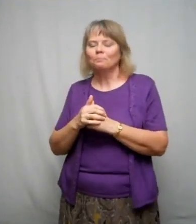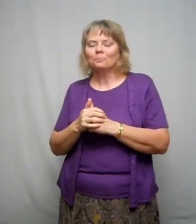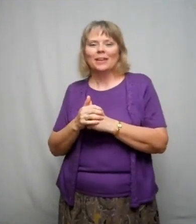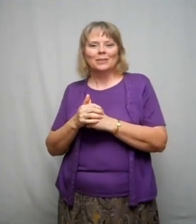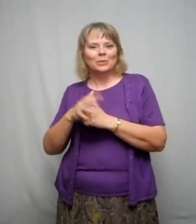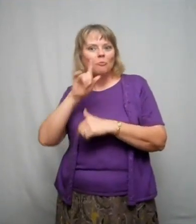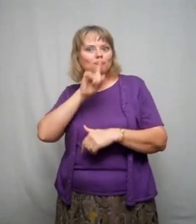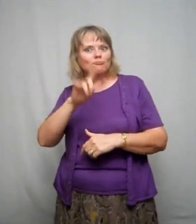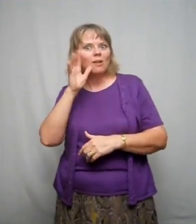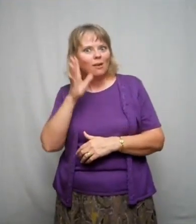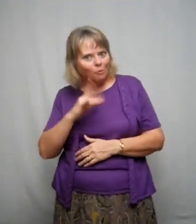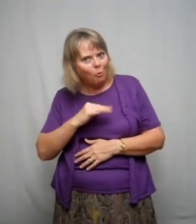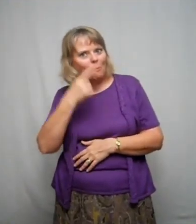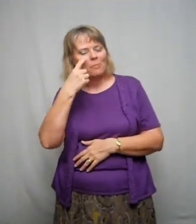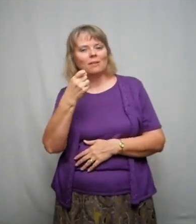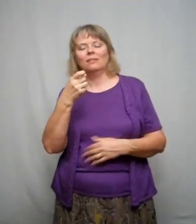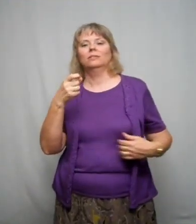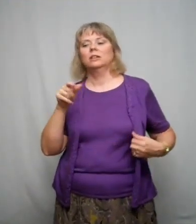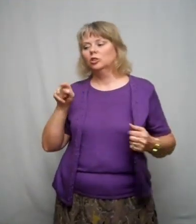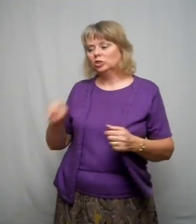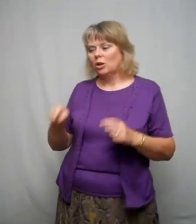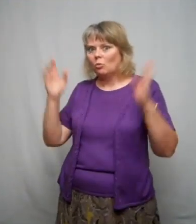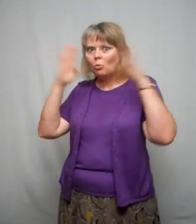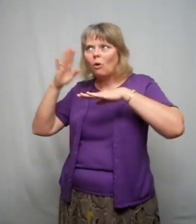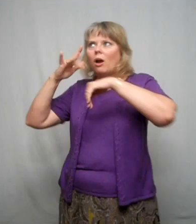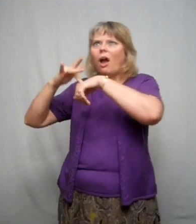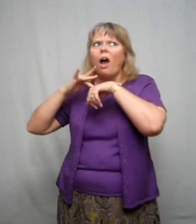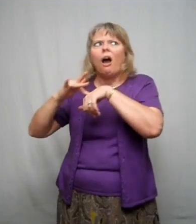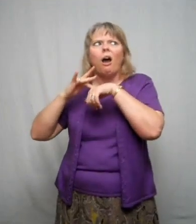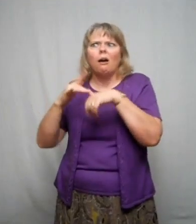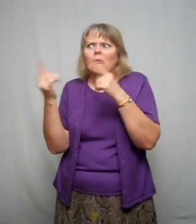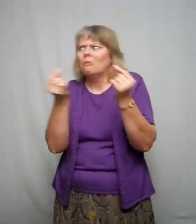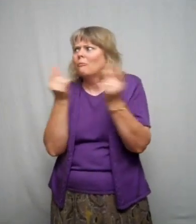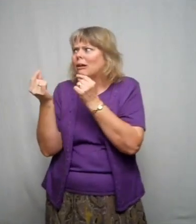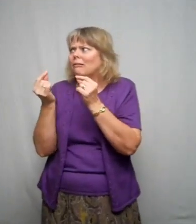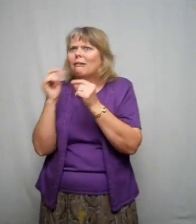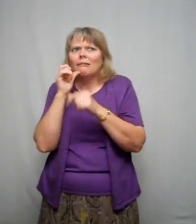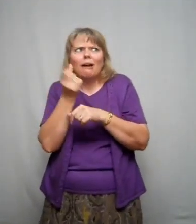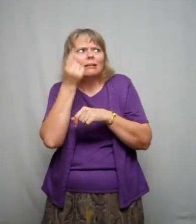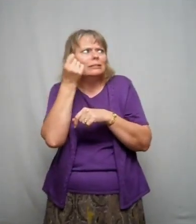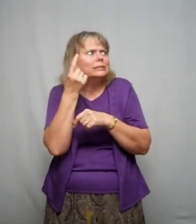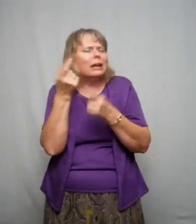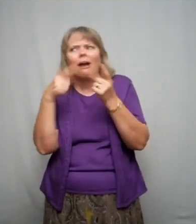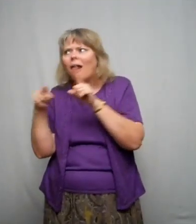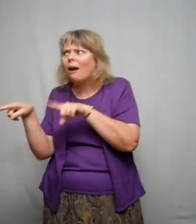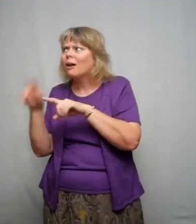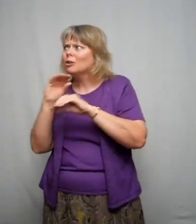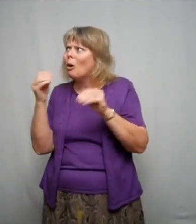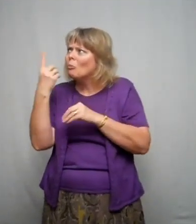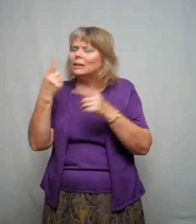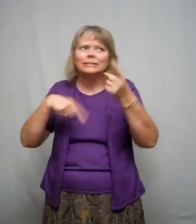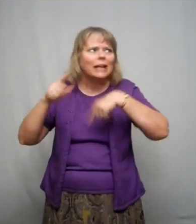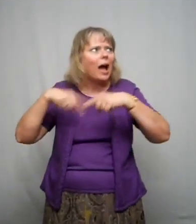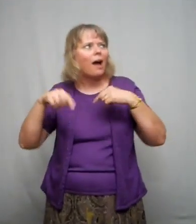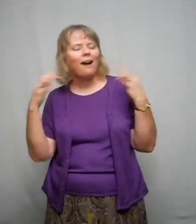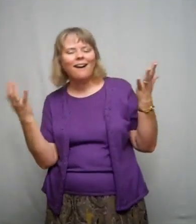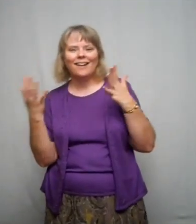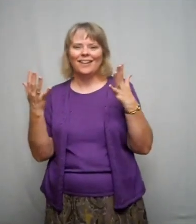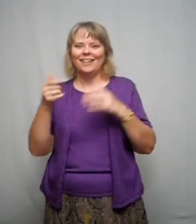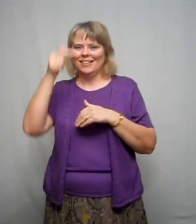was really concerned about that and kind of worried that nobody would be able to understand her, nobody could sign. And so